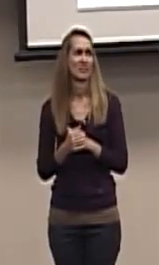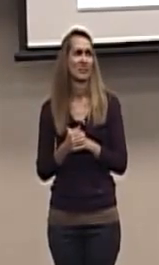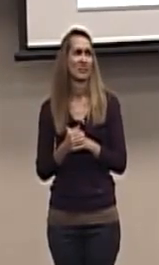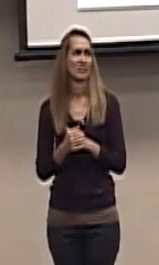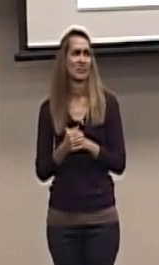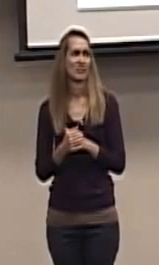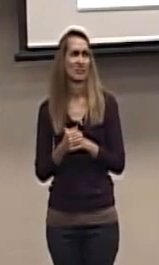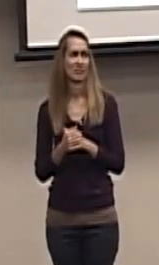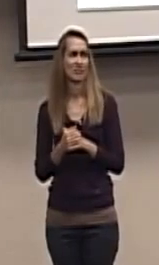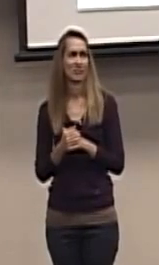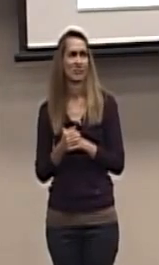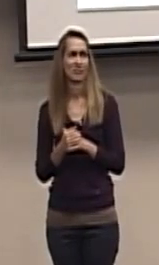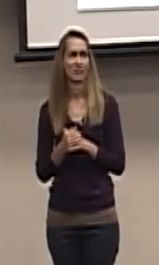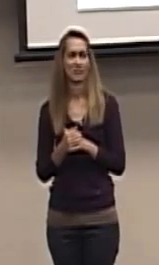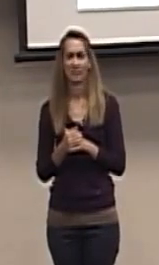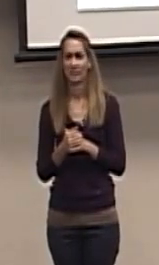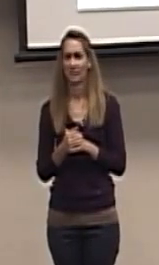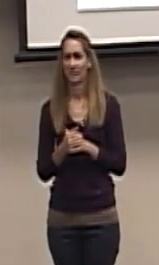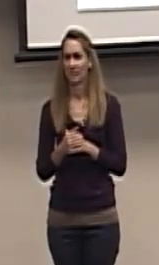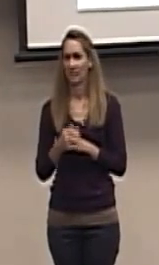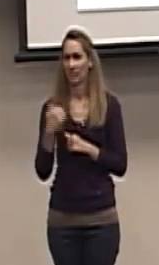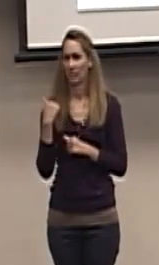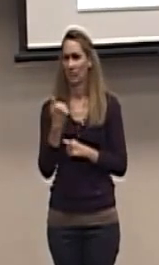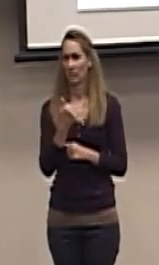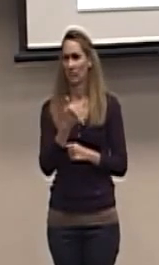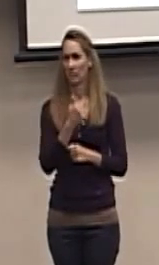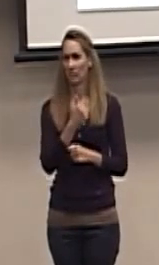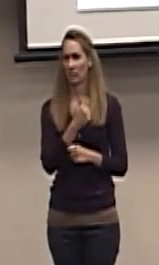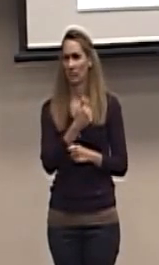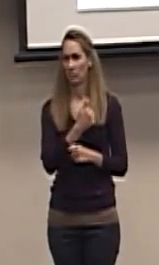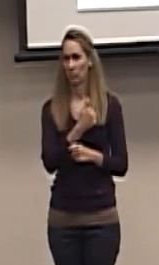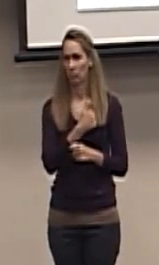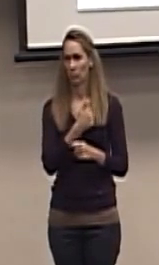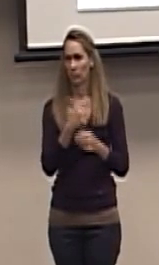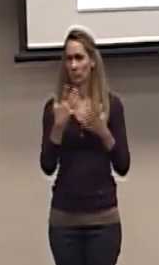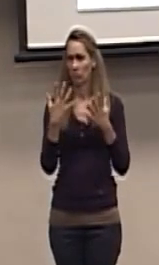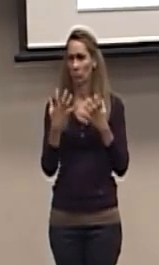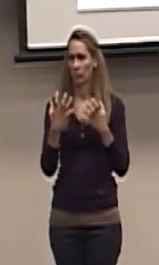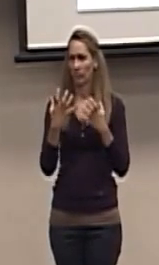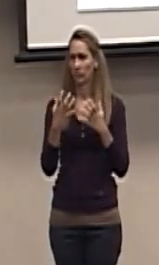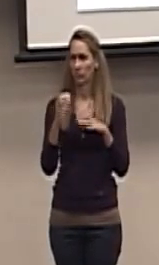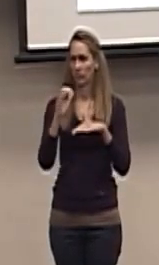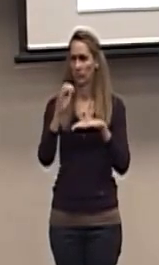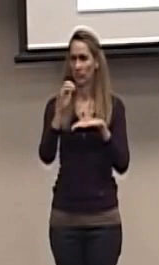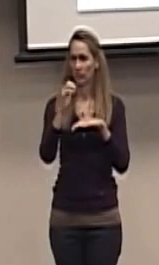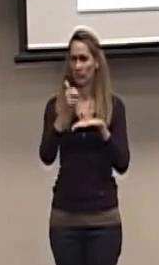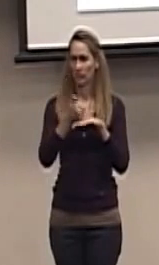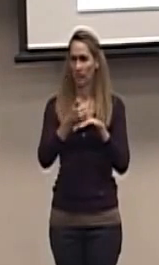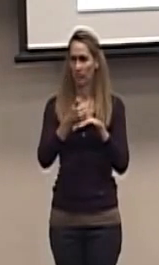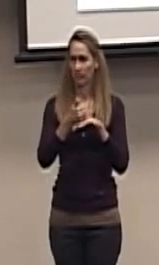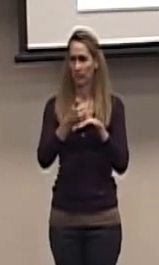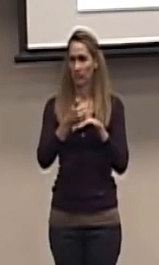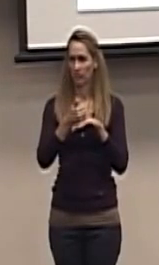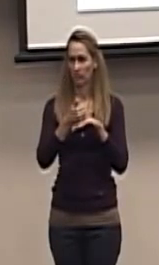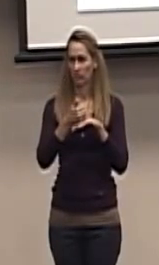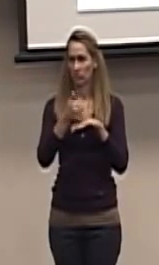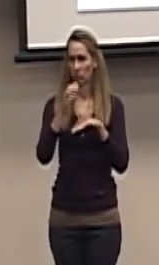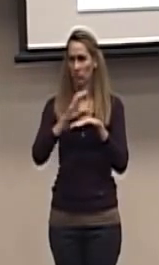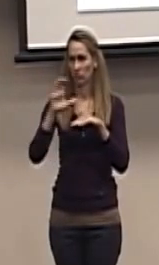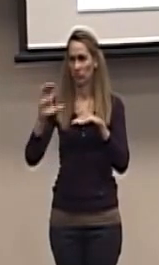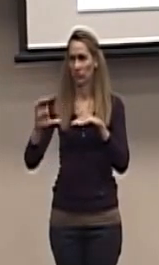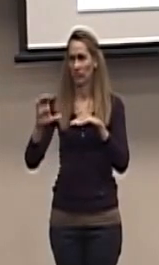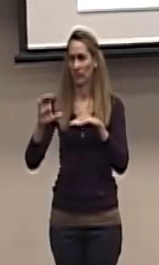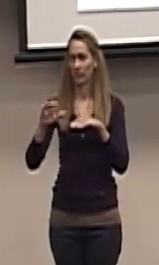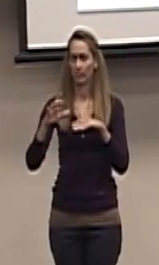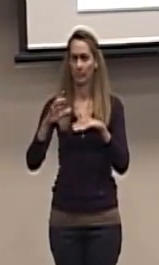Bible College is to establish formal linkages with Churches of Christ institutions like